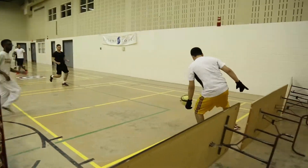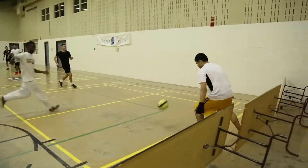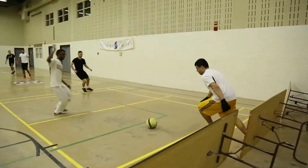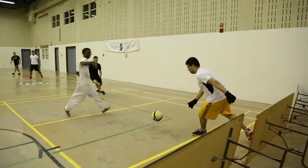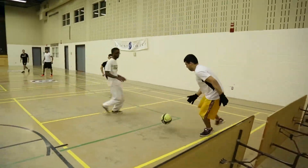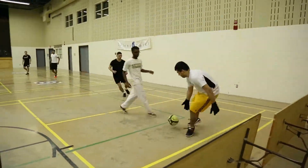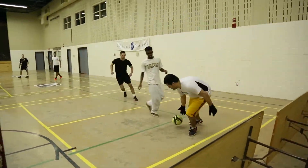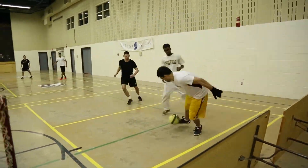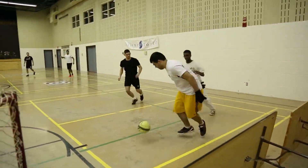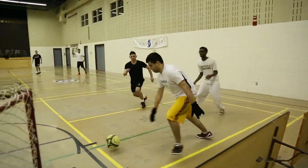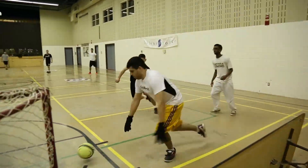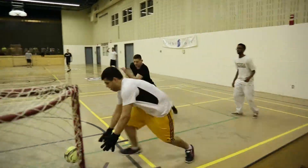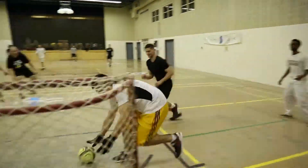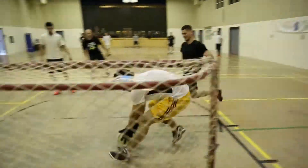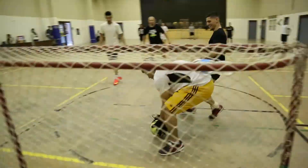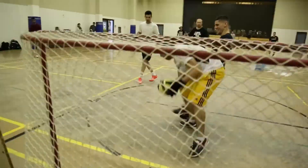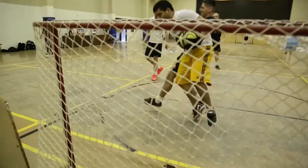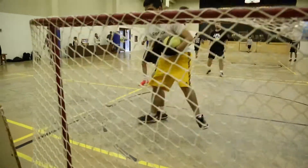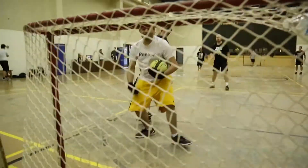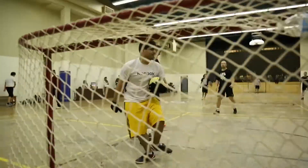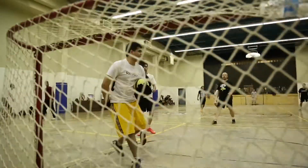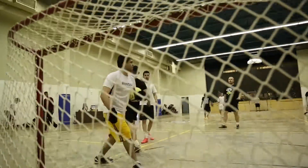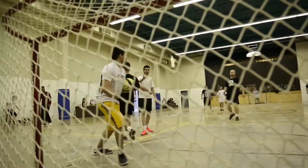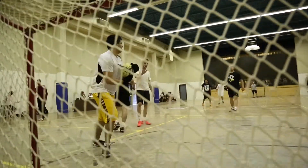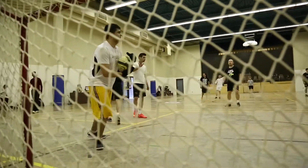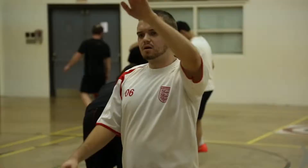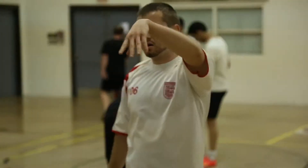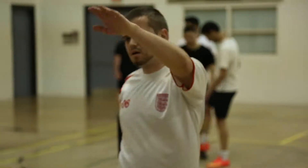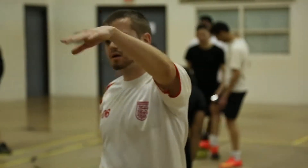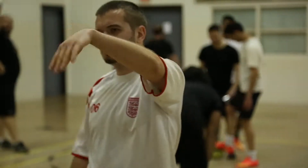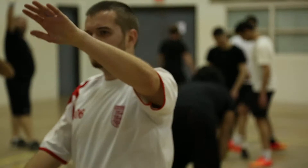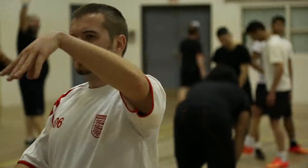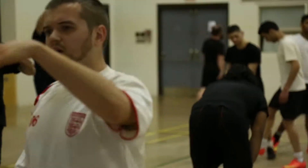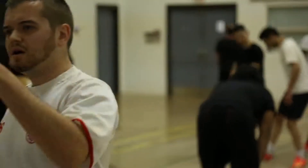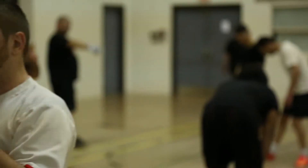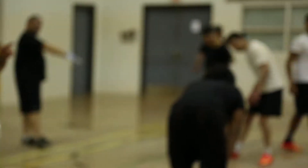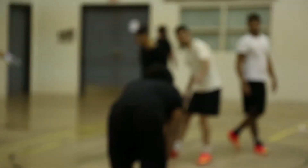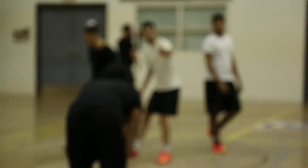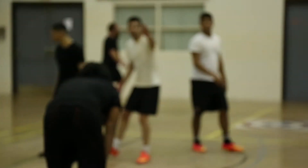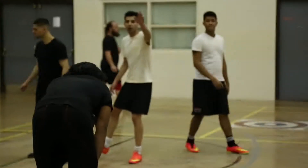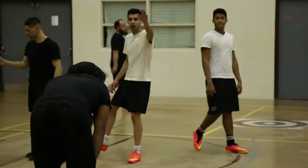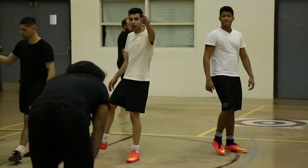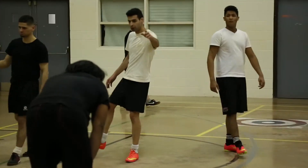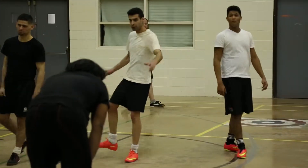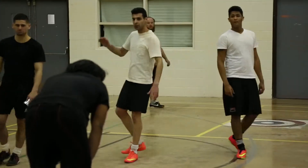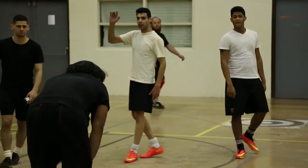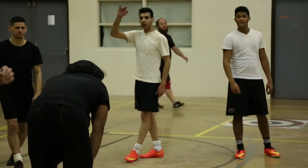It's noticeably more quiet here than your average soccer tournament. Teammates aren't yelling back and forth. The referee